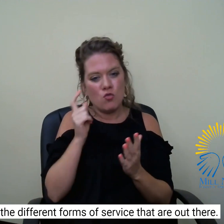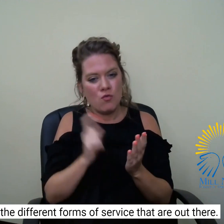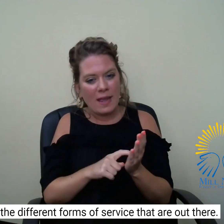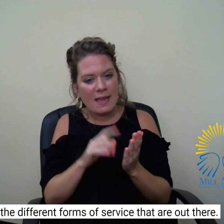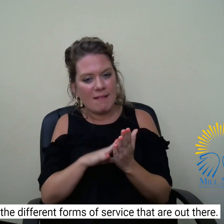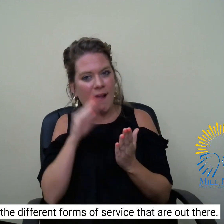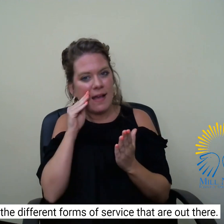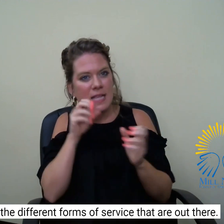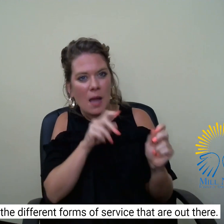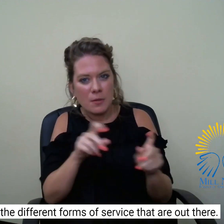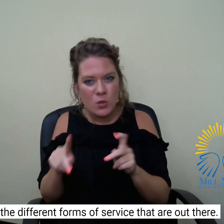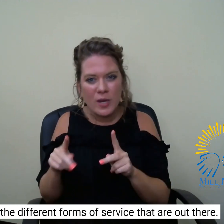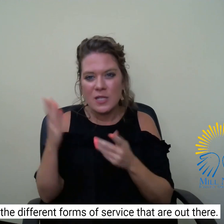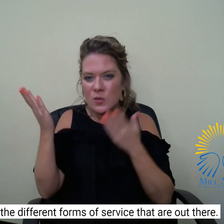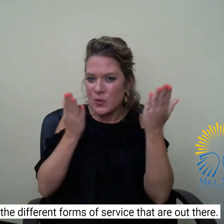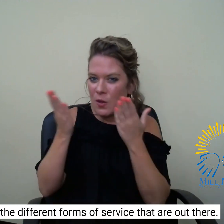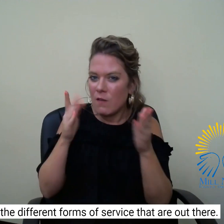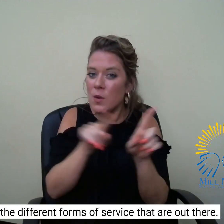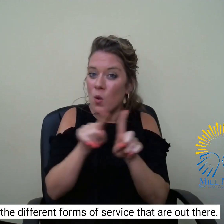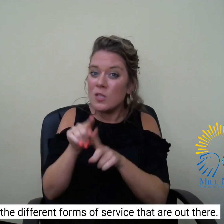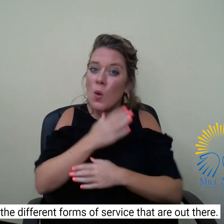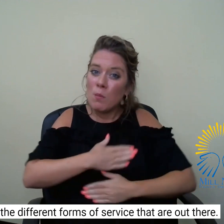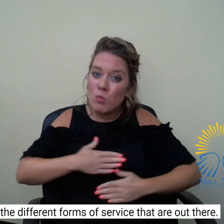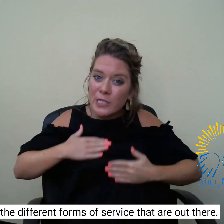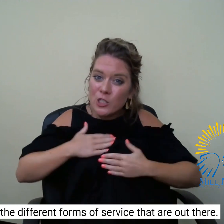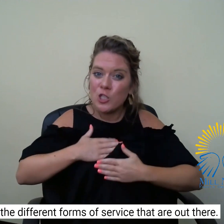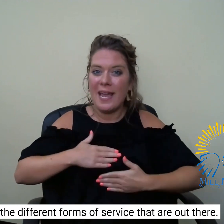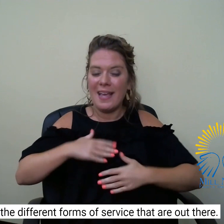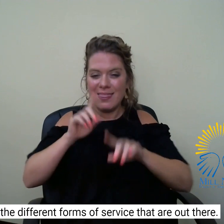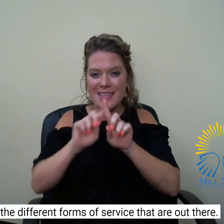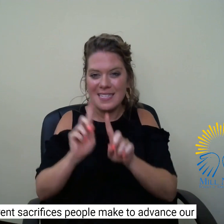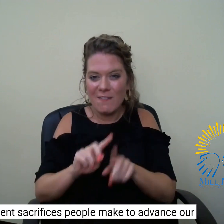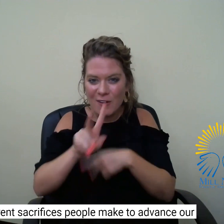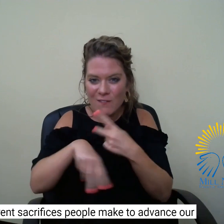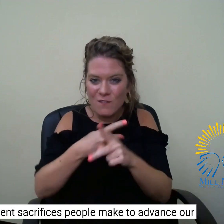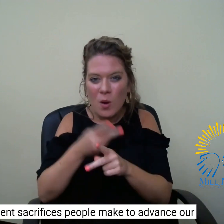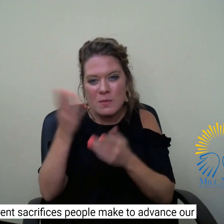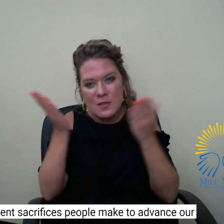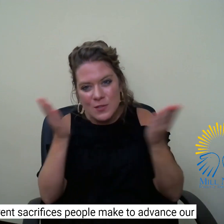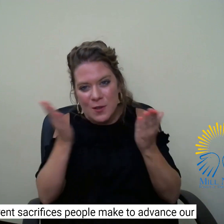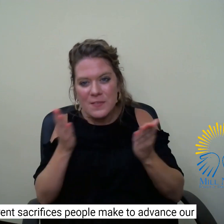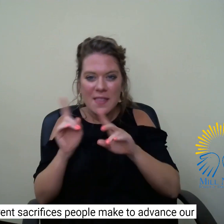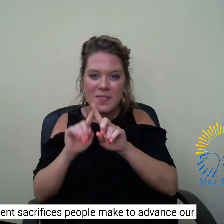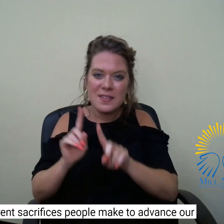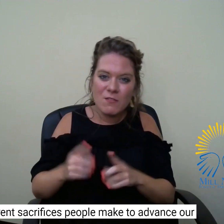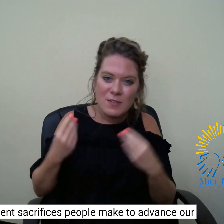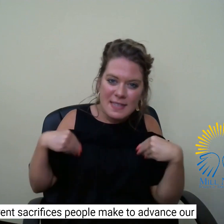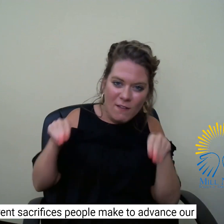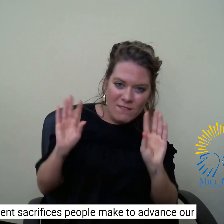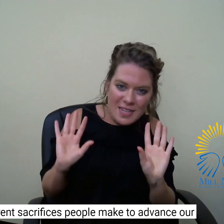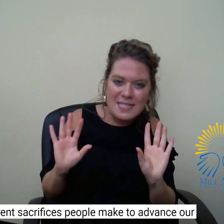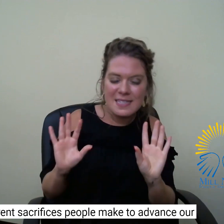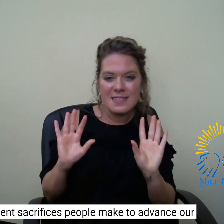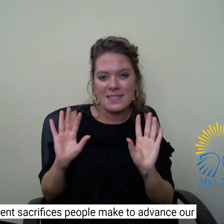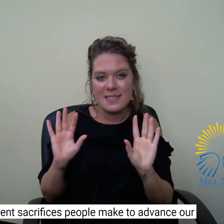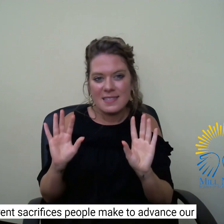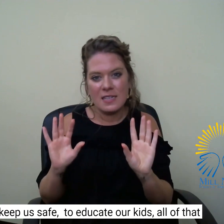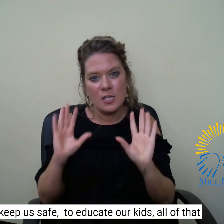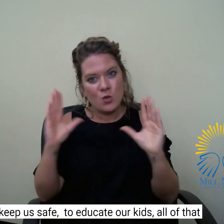also appreciate all the different forms of service that are out there and the different sacrifices people make to advance our